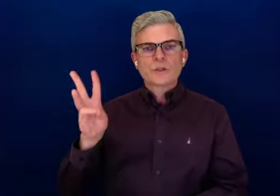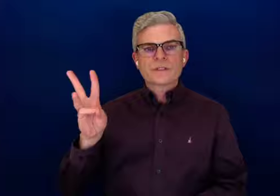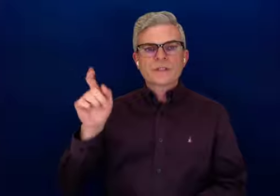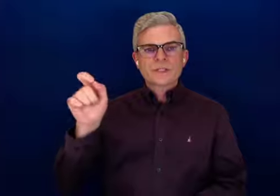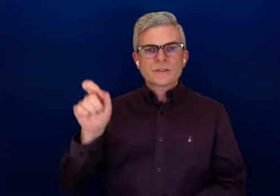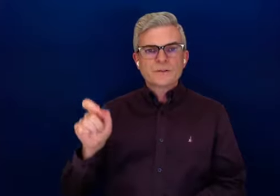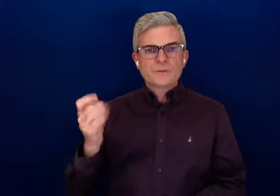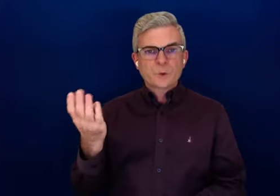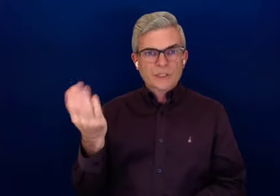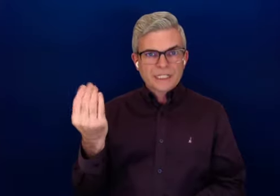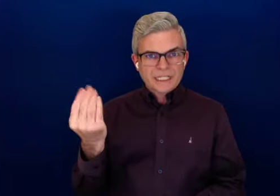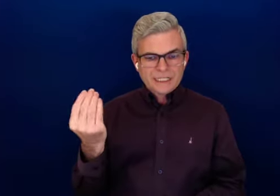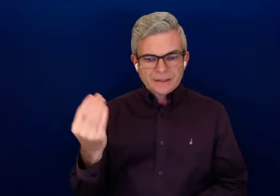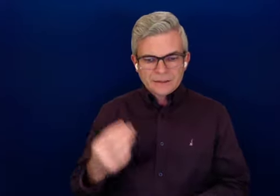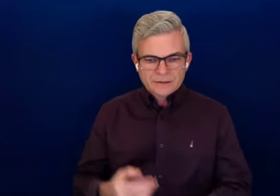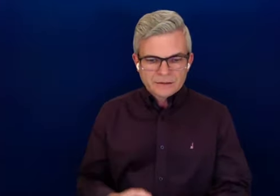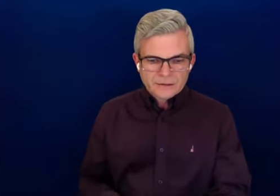Homework 614.